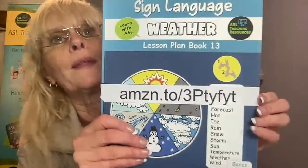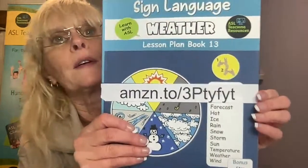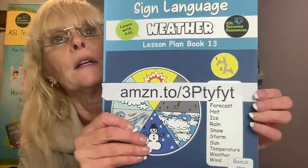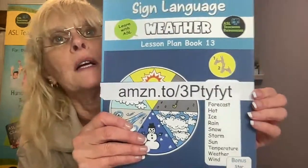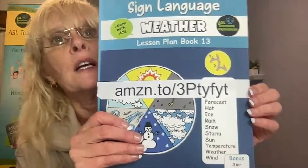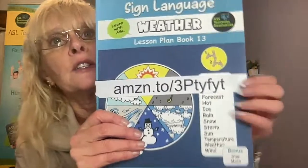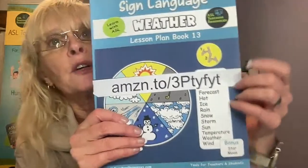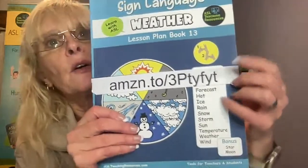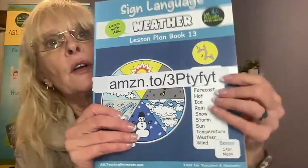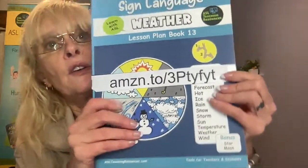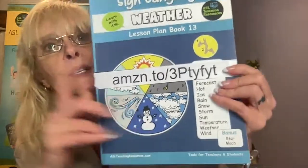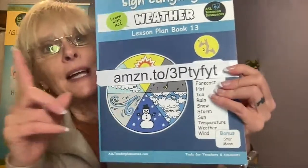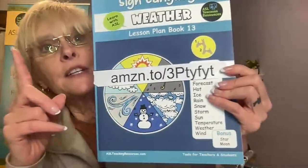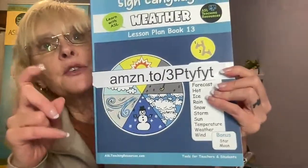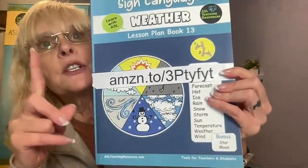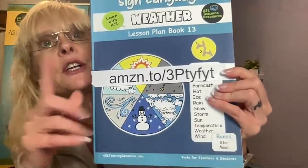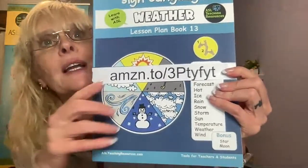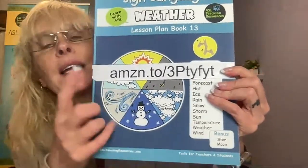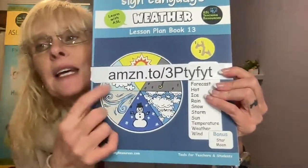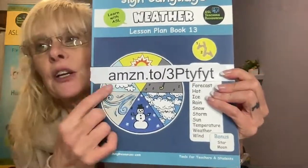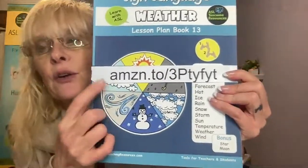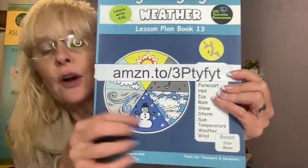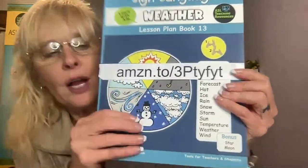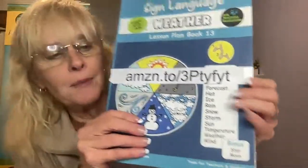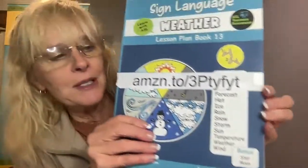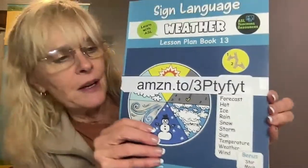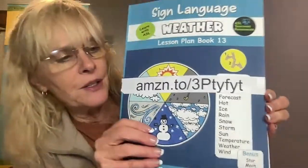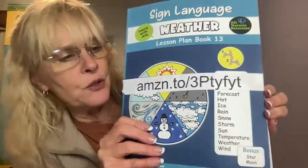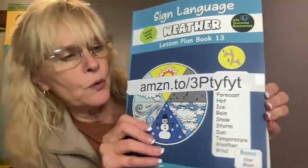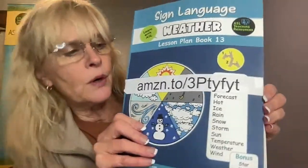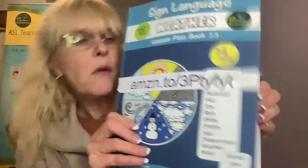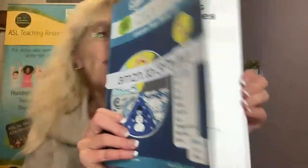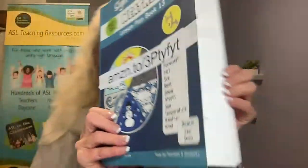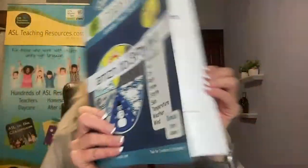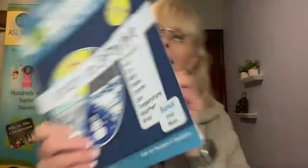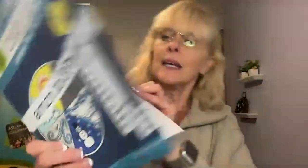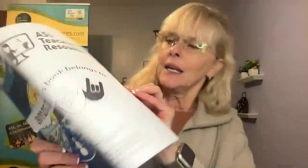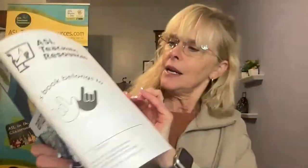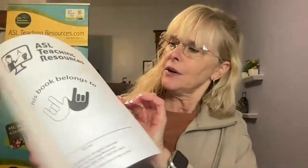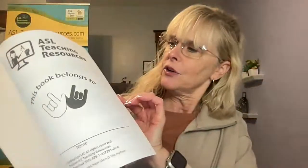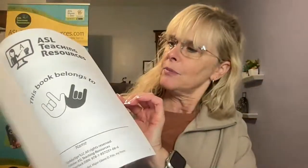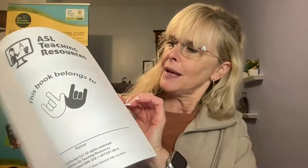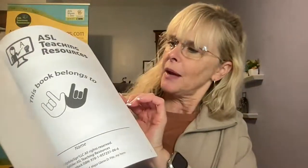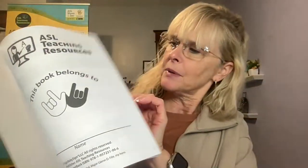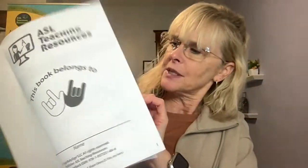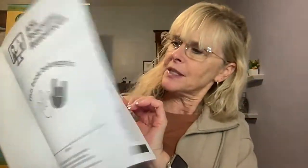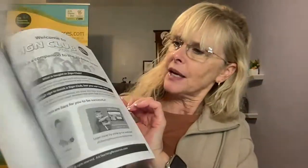weather. So you could take a screenshot again, go to our Amazon store. But in here, you'll be able to set